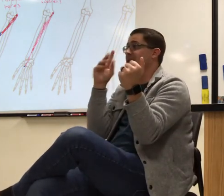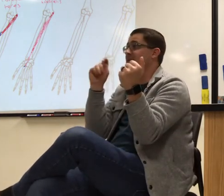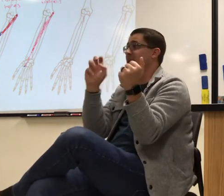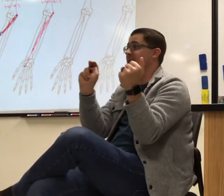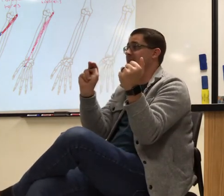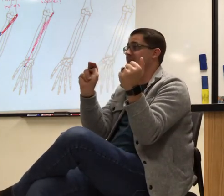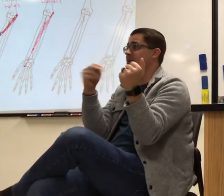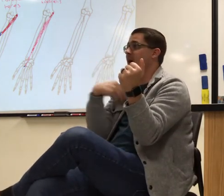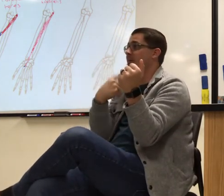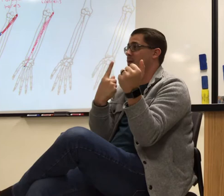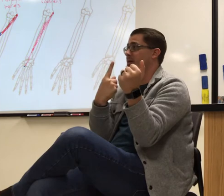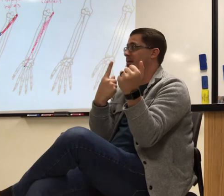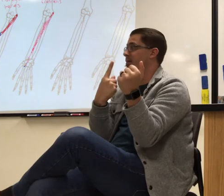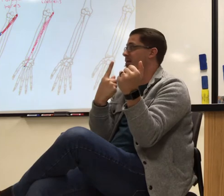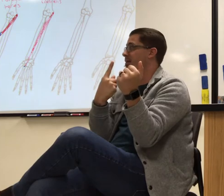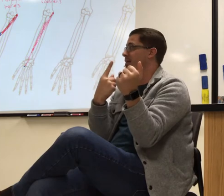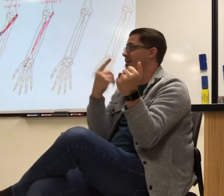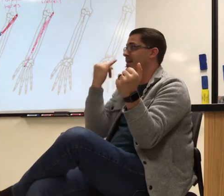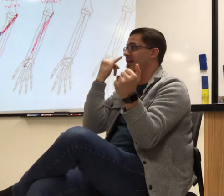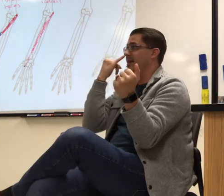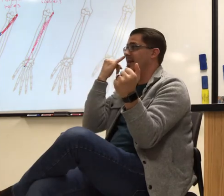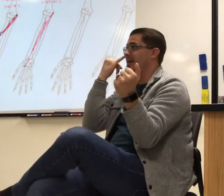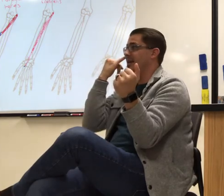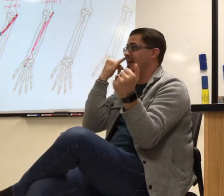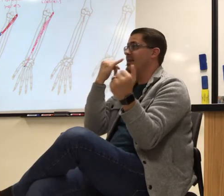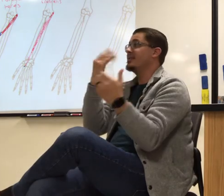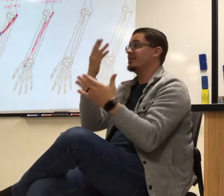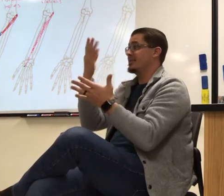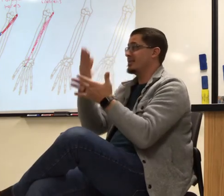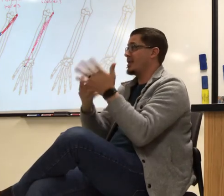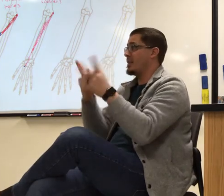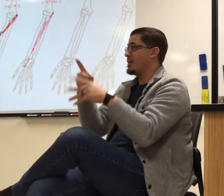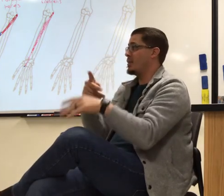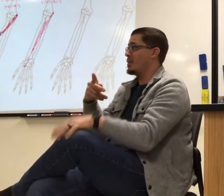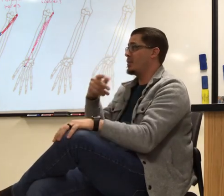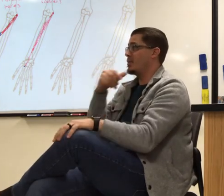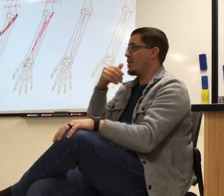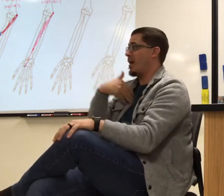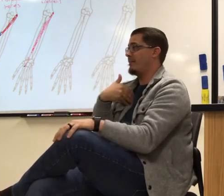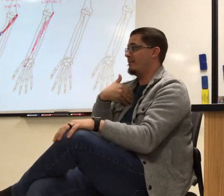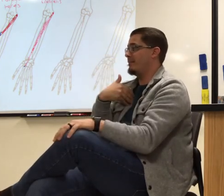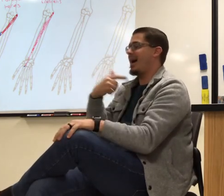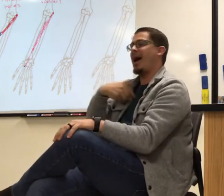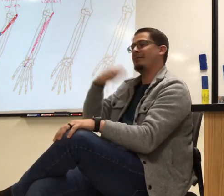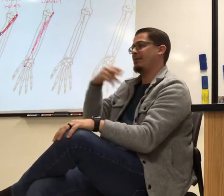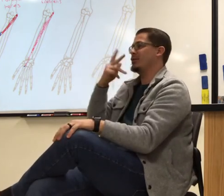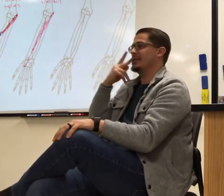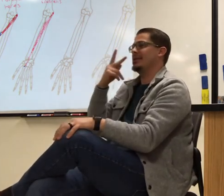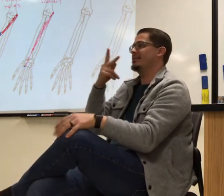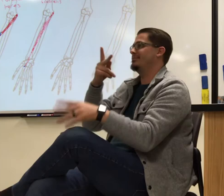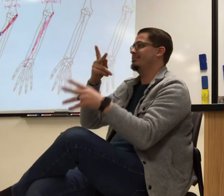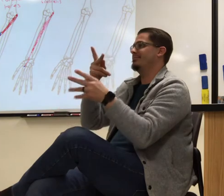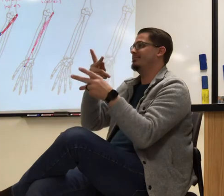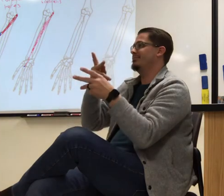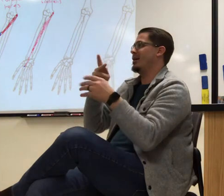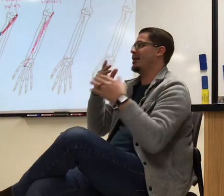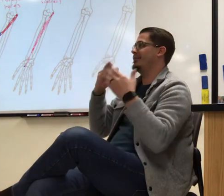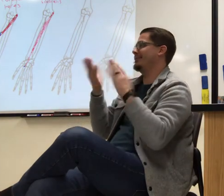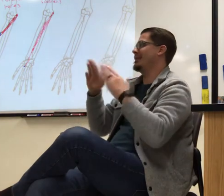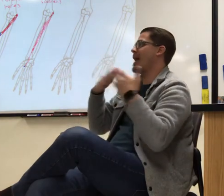or maybe you have one, you just can't see the tendon. But it is absent in some people. I've never seen a cadaver without one, okay?